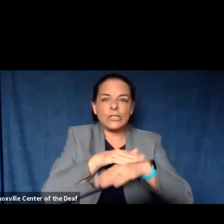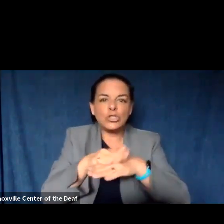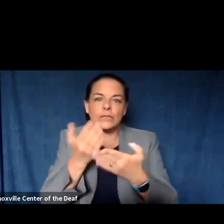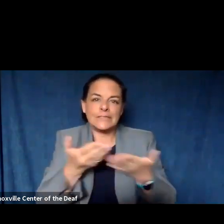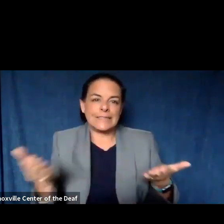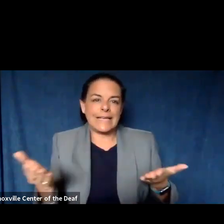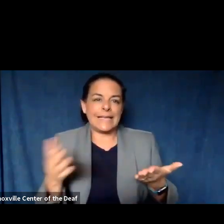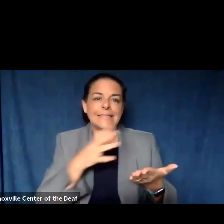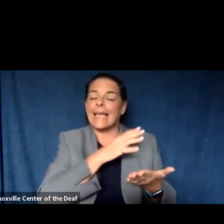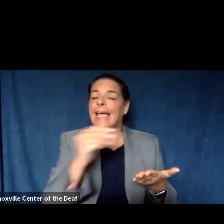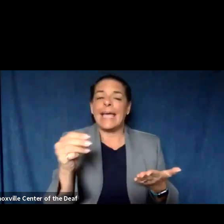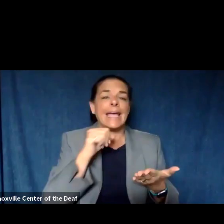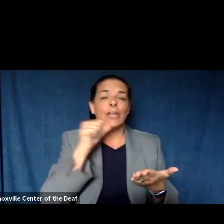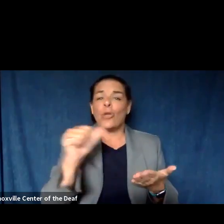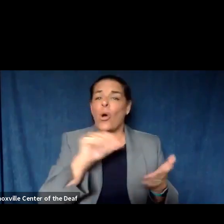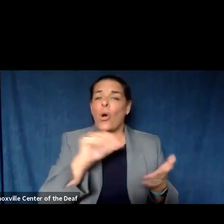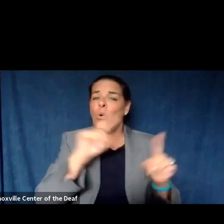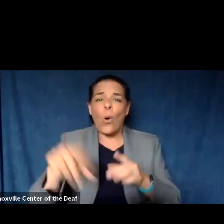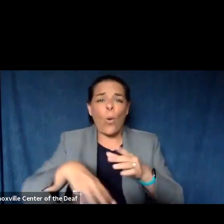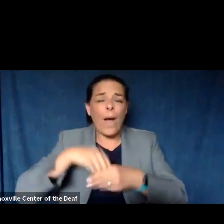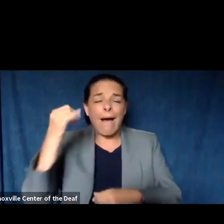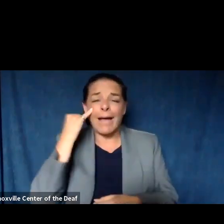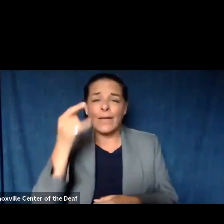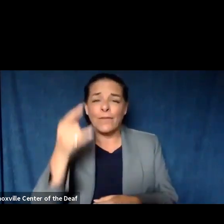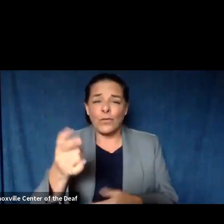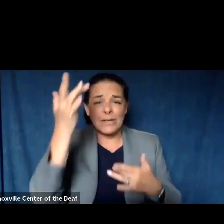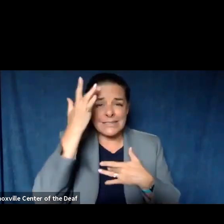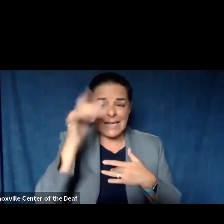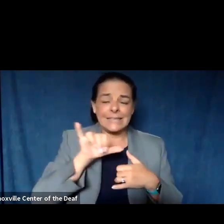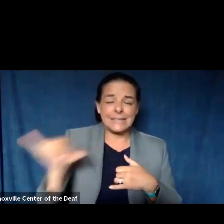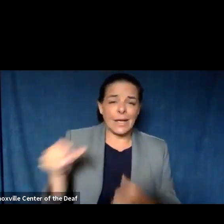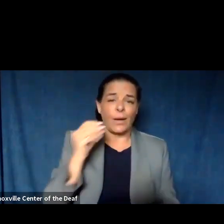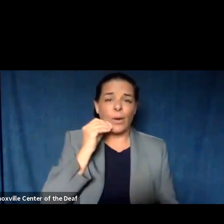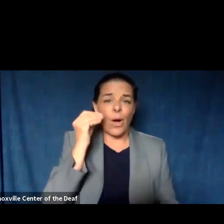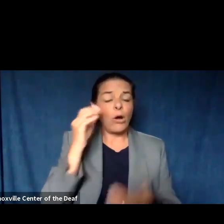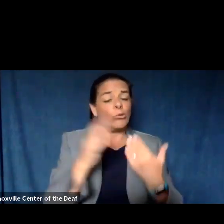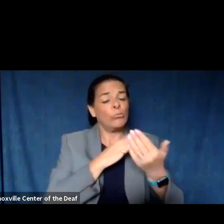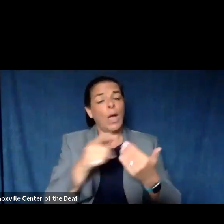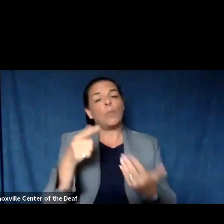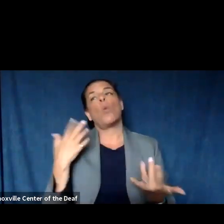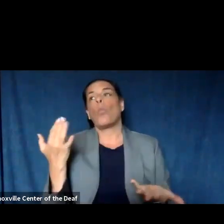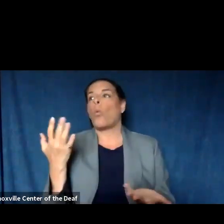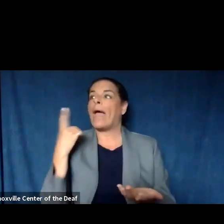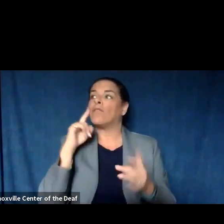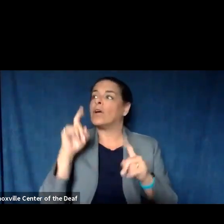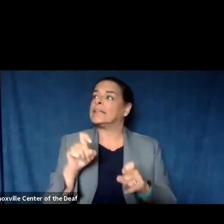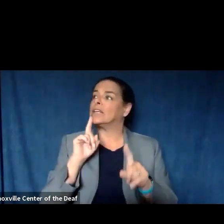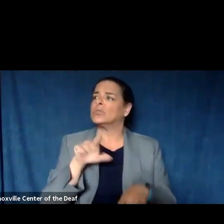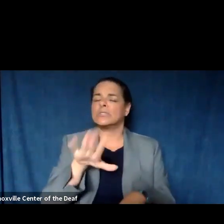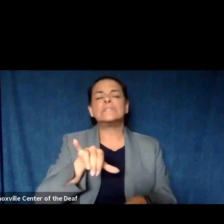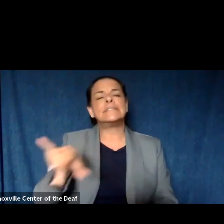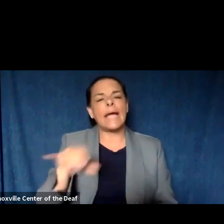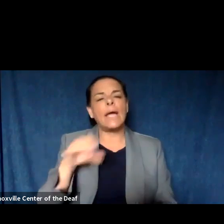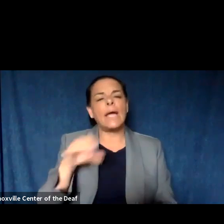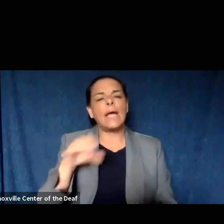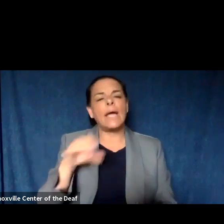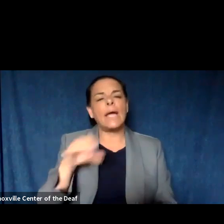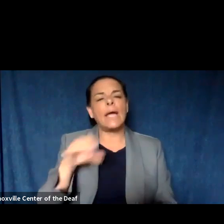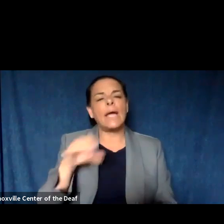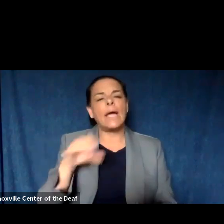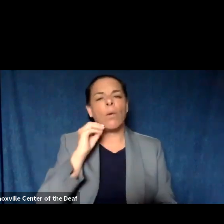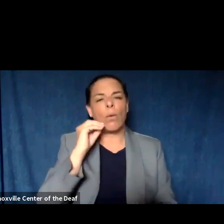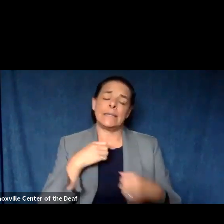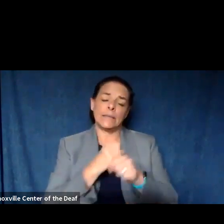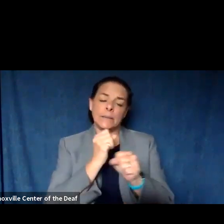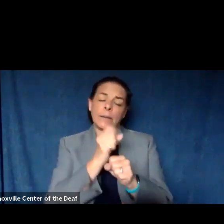not going out if you don't feel well. Even if you're waiting on test results, we really want you to stay home and make sure that you know